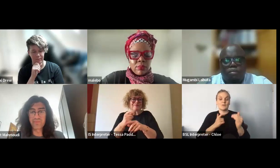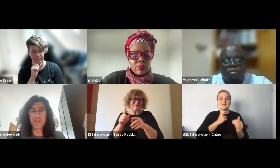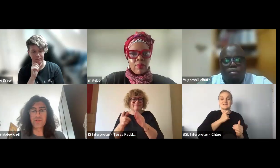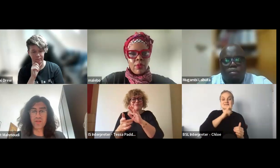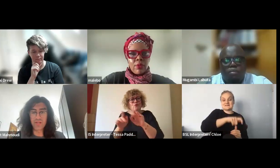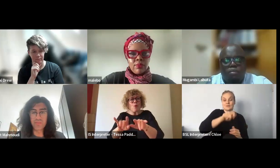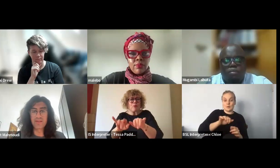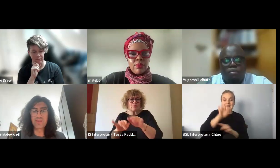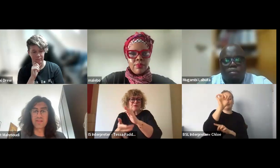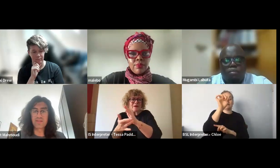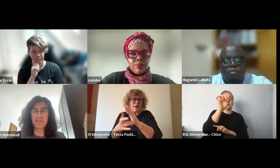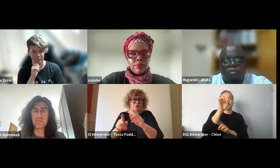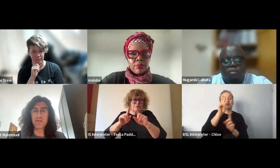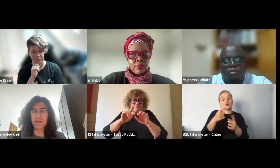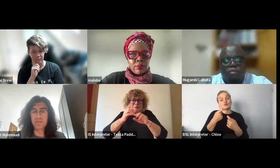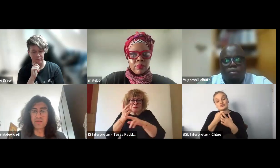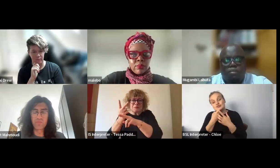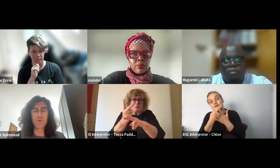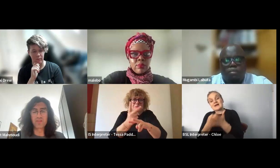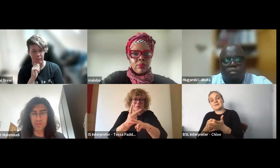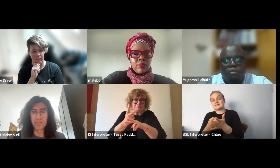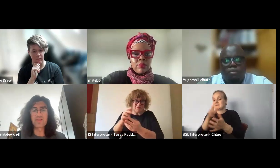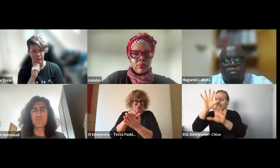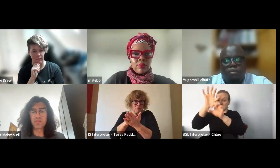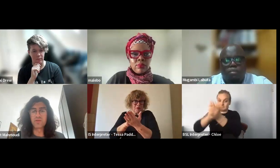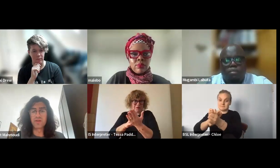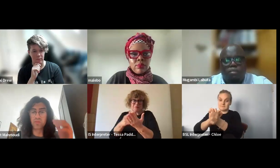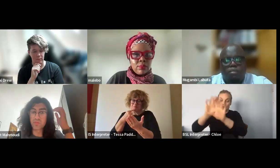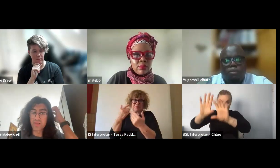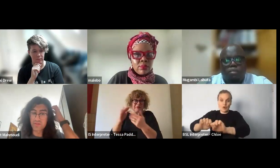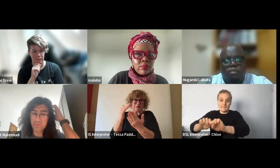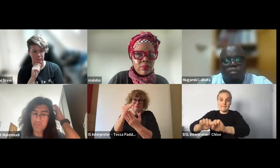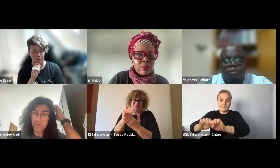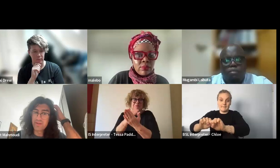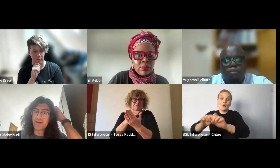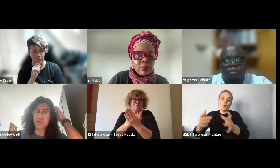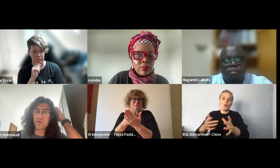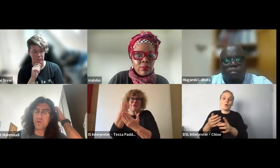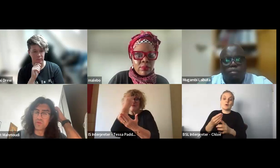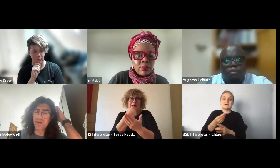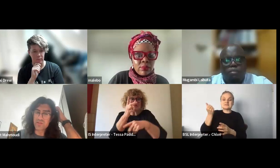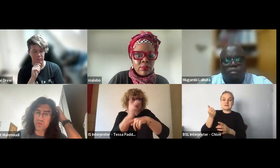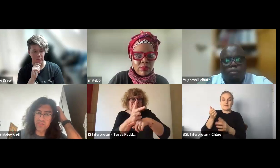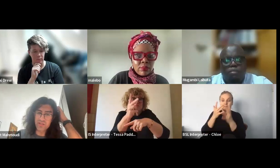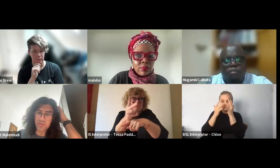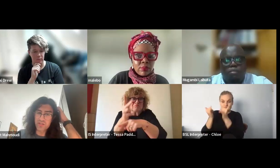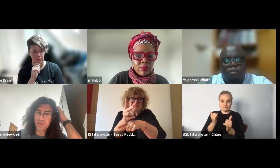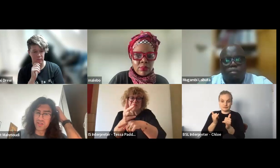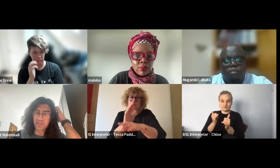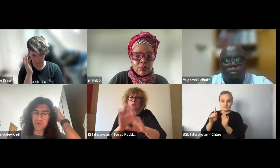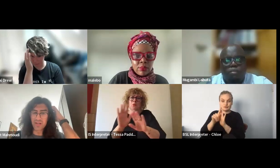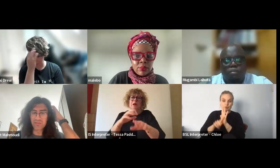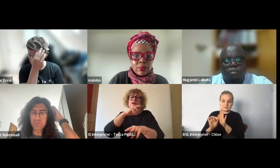Israel. And so they recommended that the system be prohibited, or at the very least that a moratorium put in place. And so we have a situation in